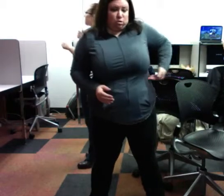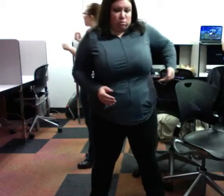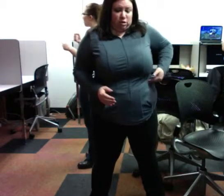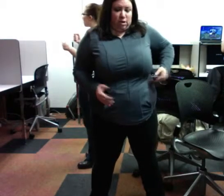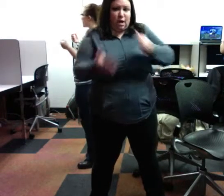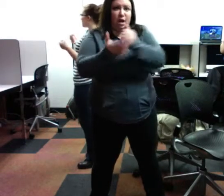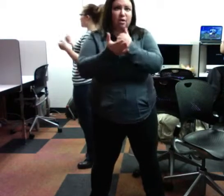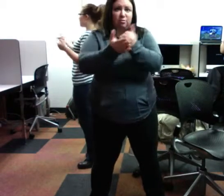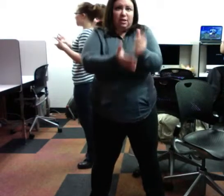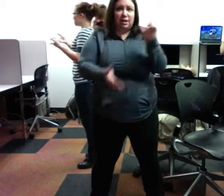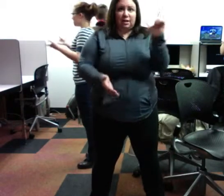one example.